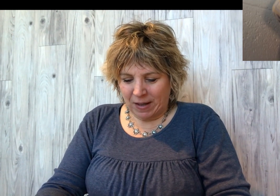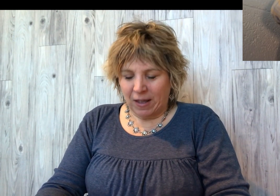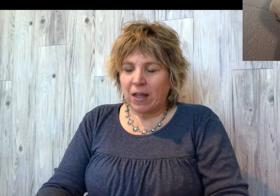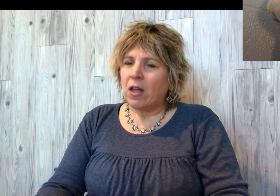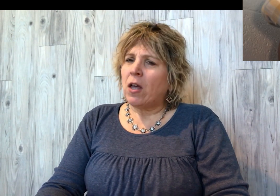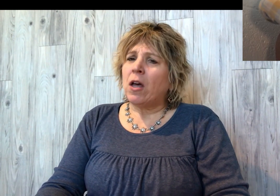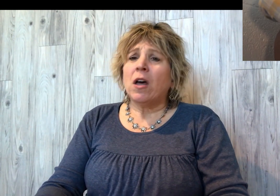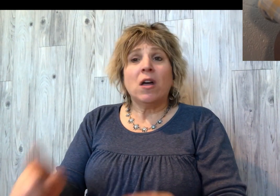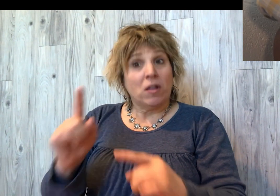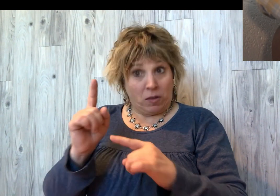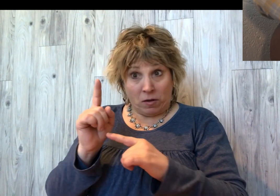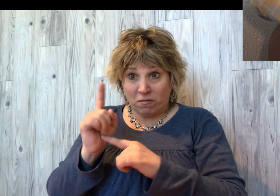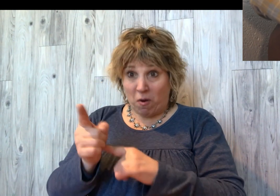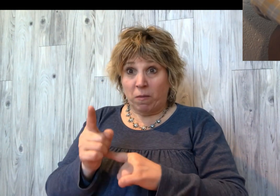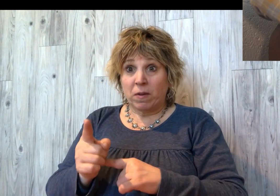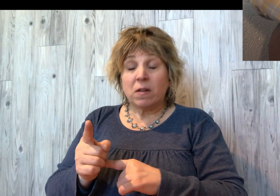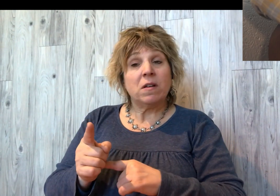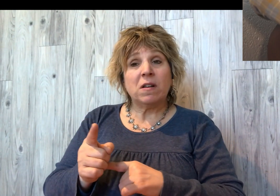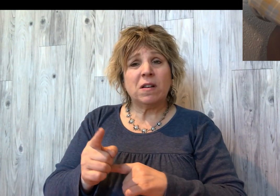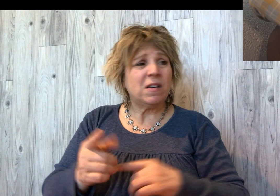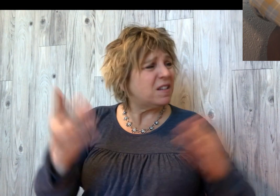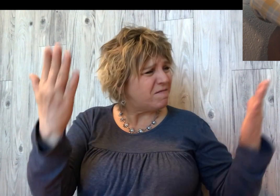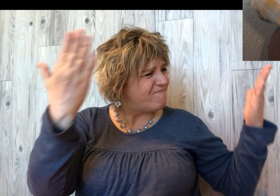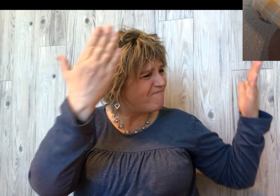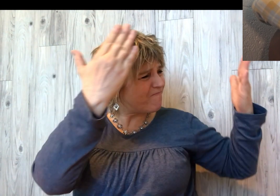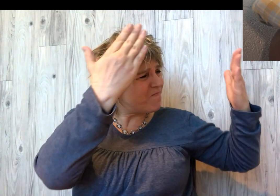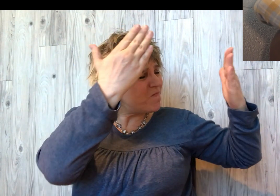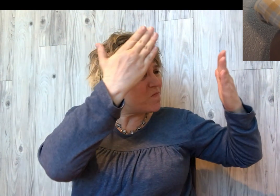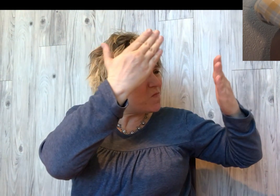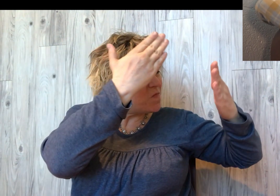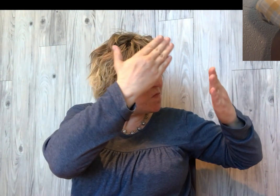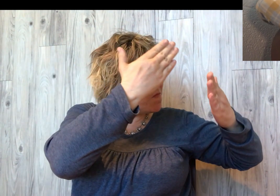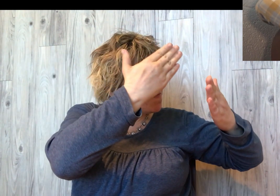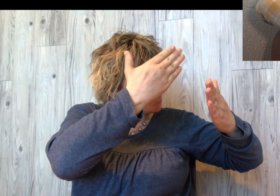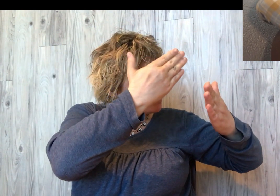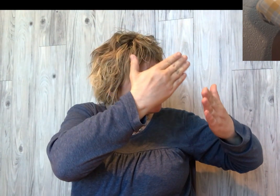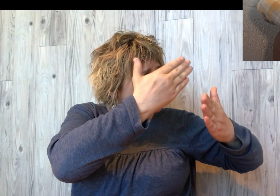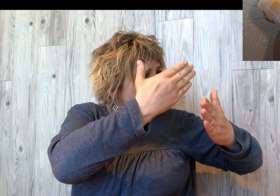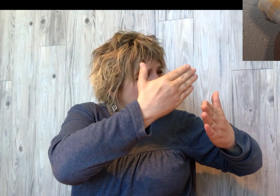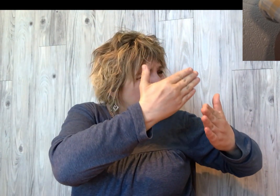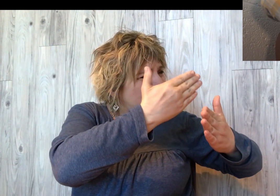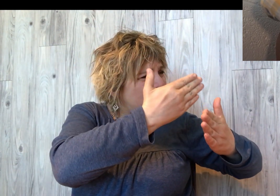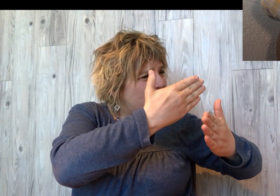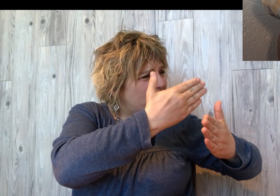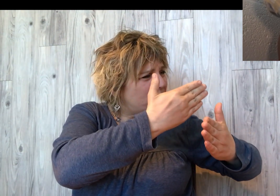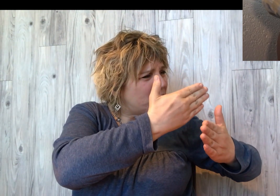There was a moment when the lights went out,